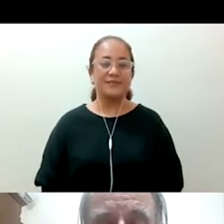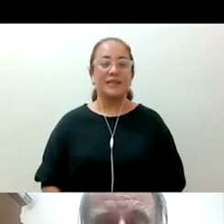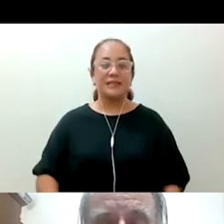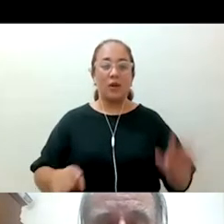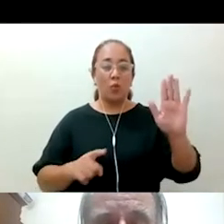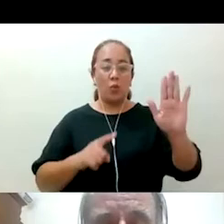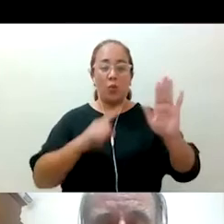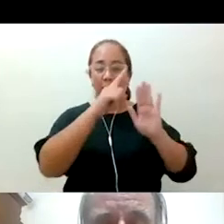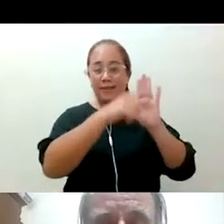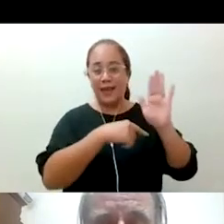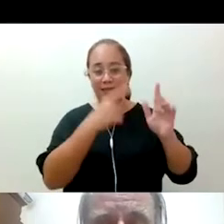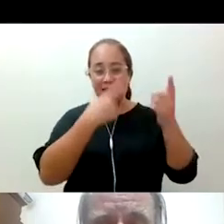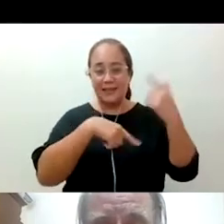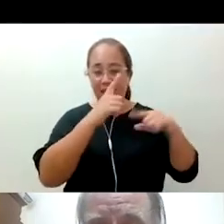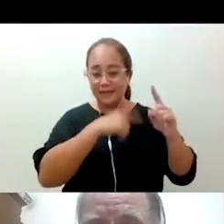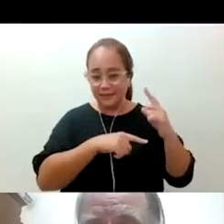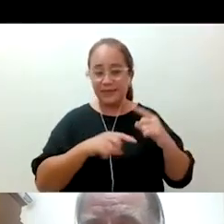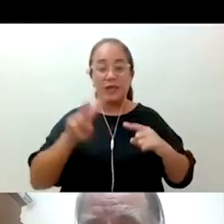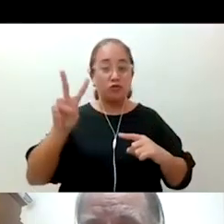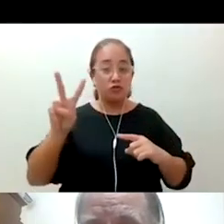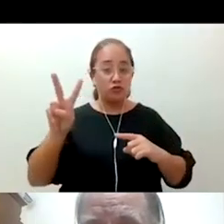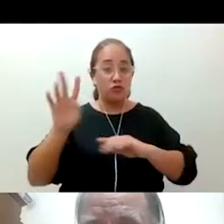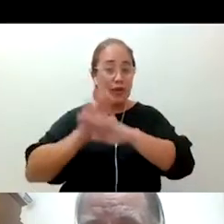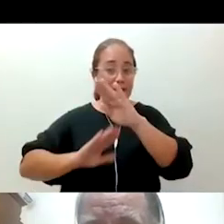one-handed signs and two-handed signs.